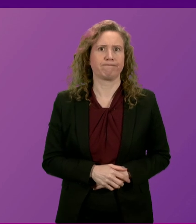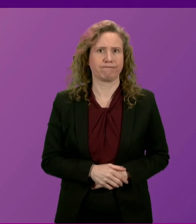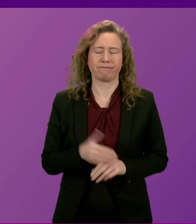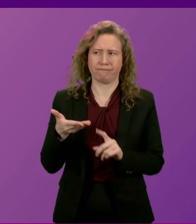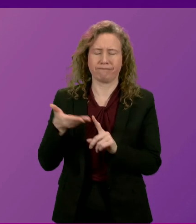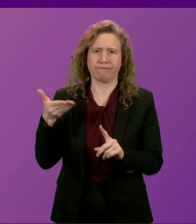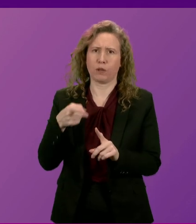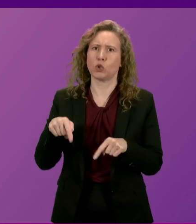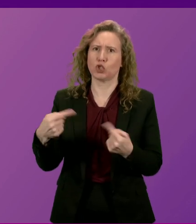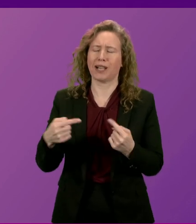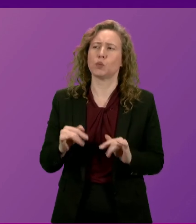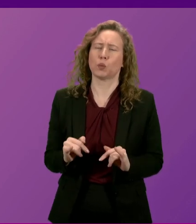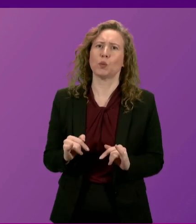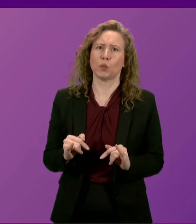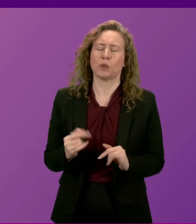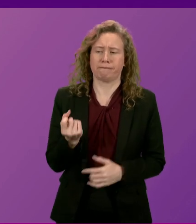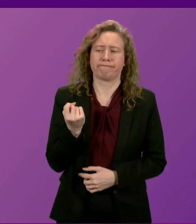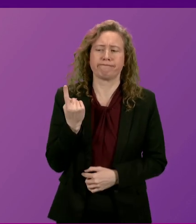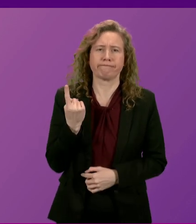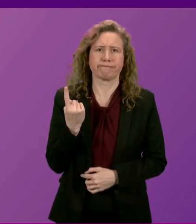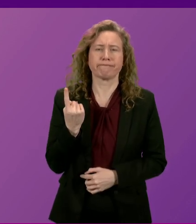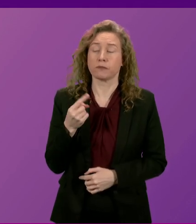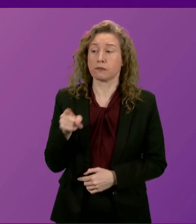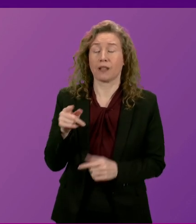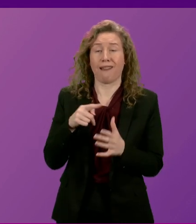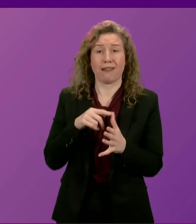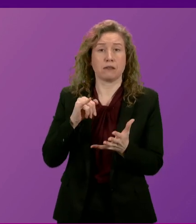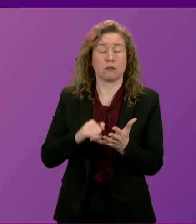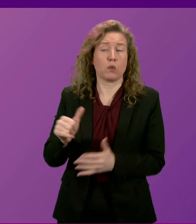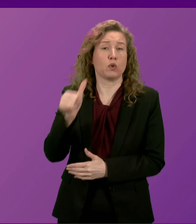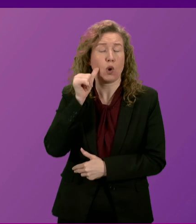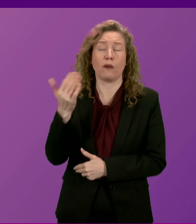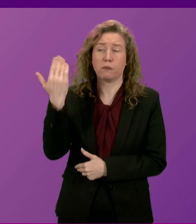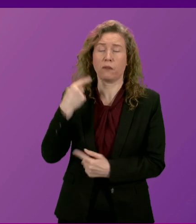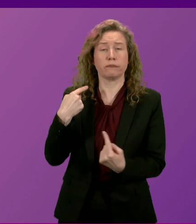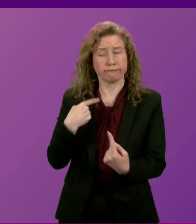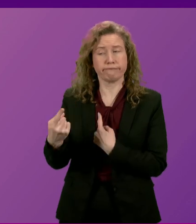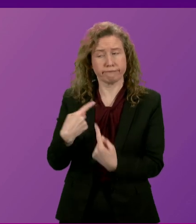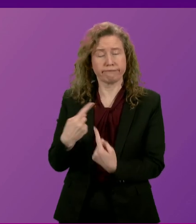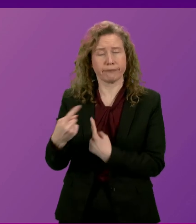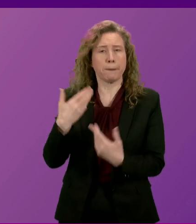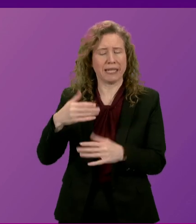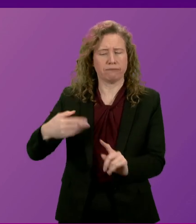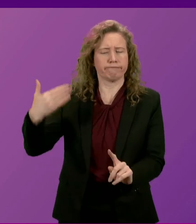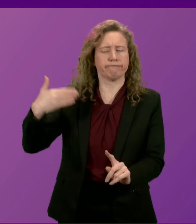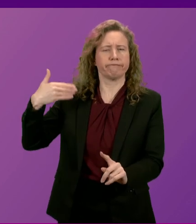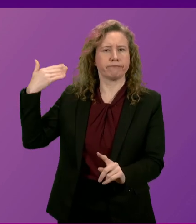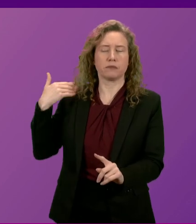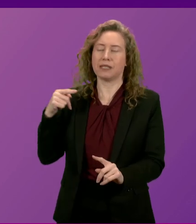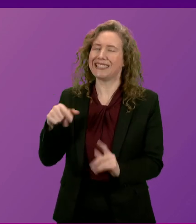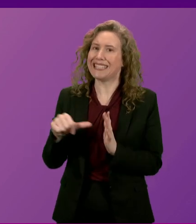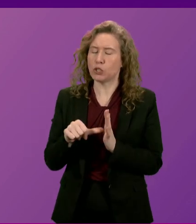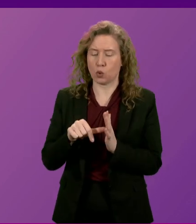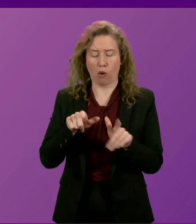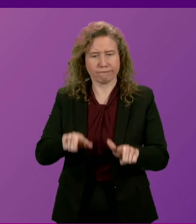that Mr. Sawa puts to me, and he will know from the previous exchanges we've had in other weeks that the issue of